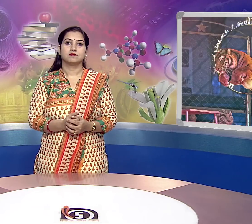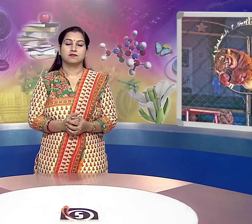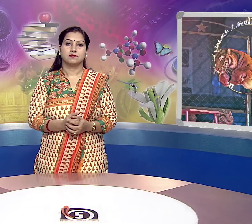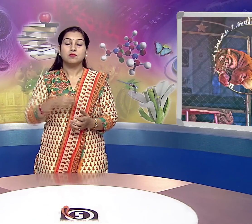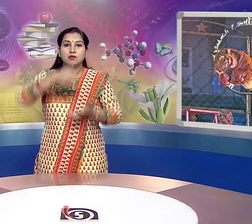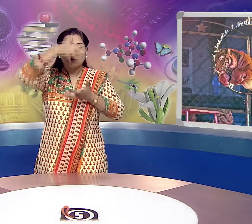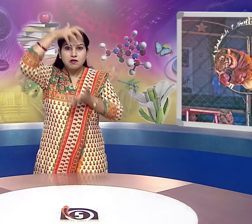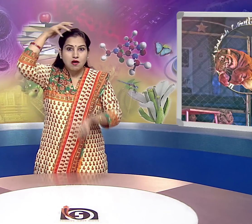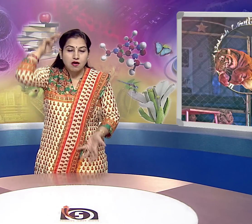about a circus tiger